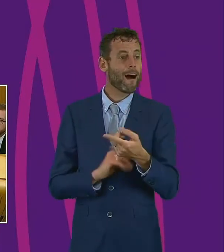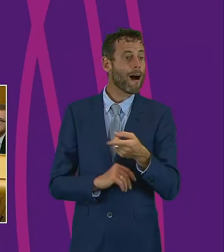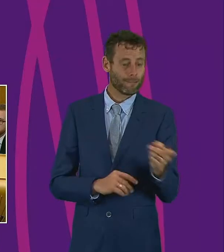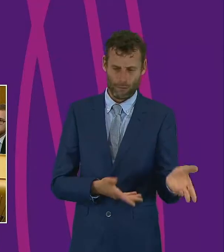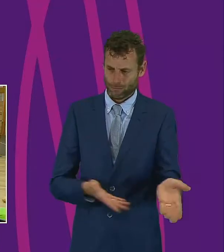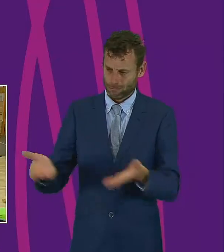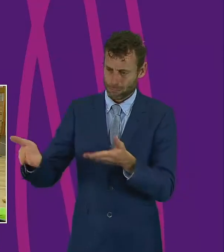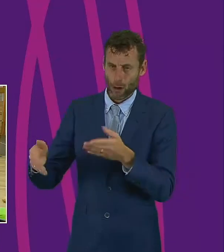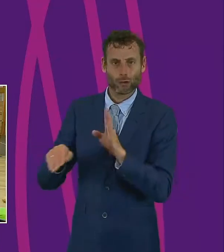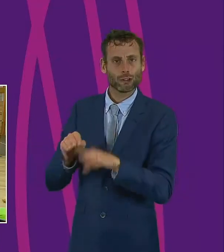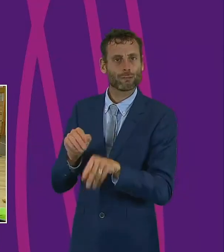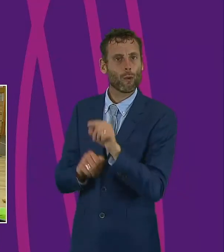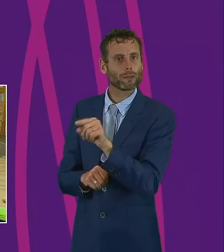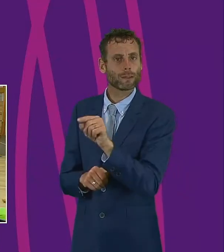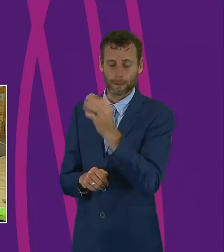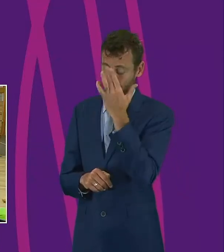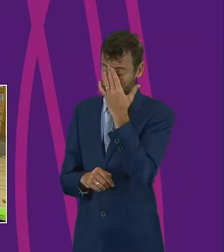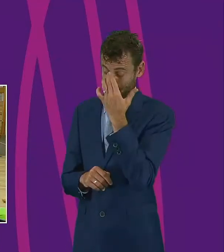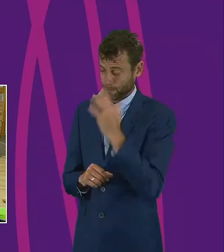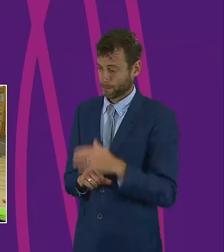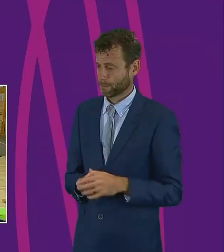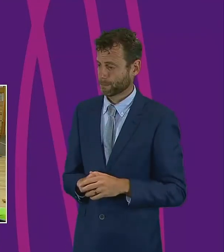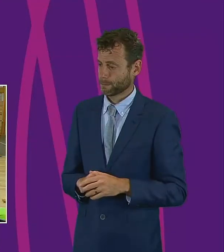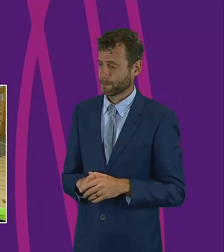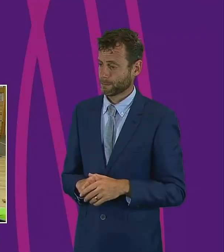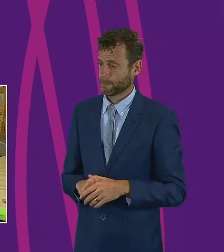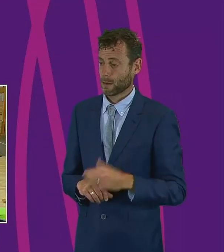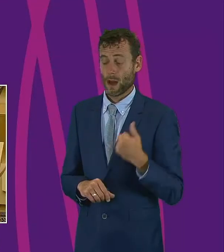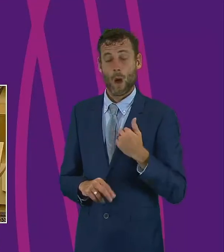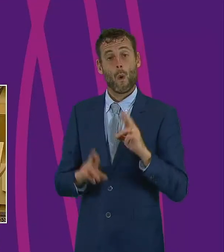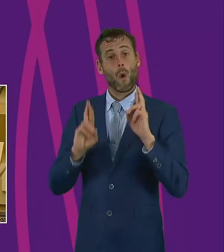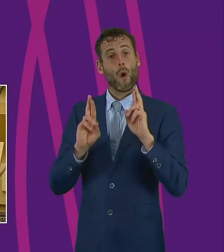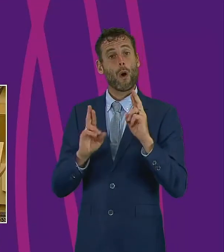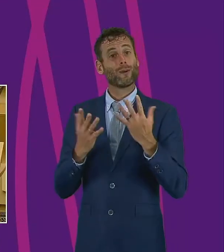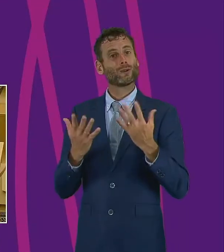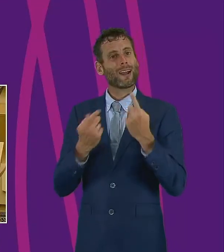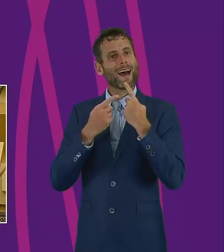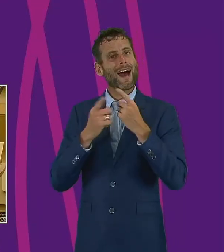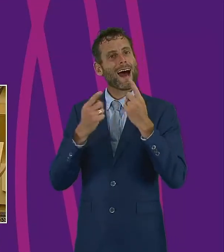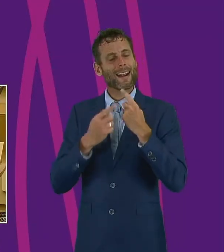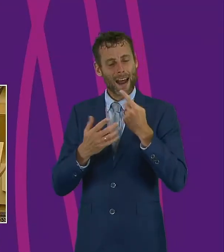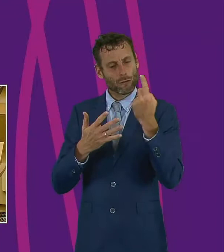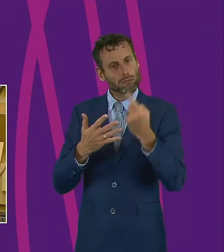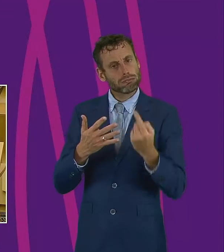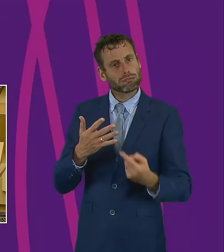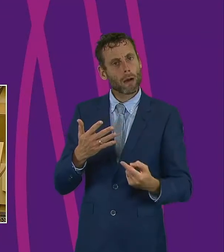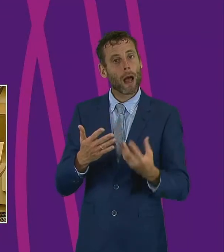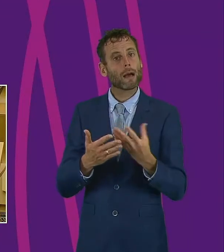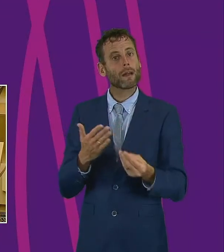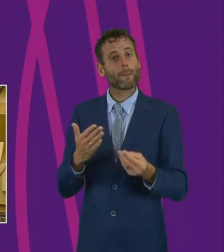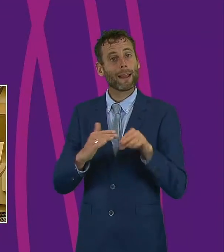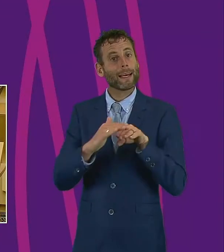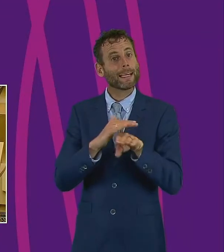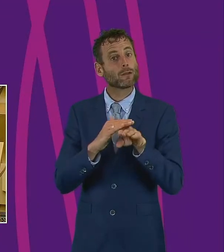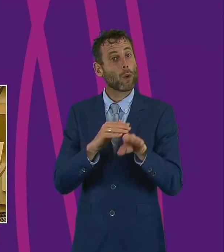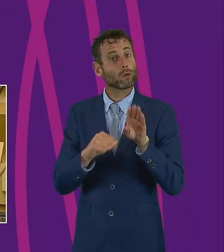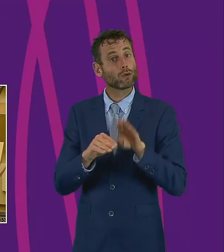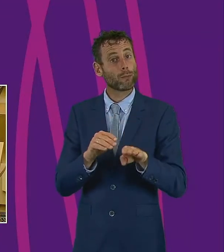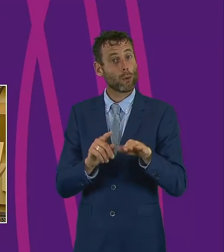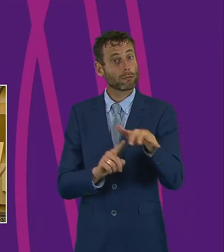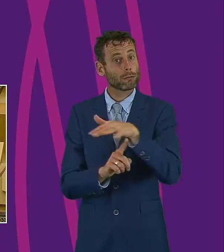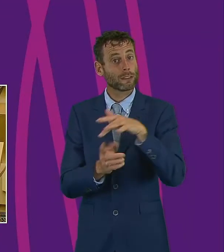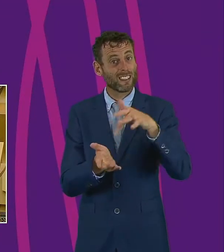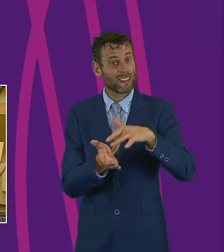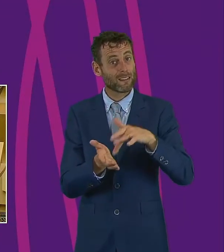to do? First Minister. Well, I hope some of what we've announced today in terms of the opening up of indoor sports facilities,